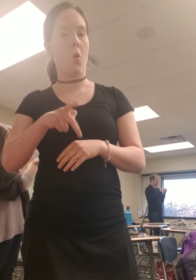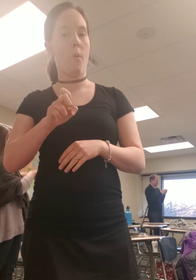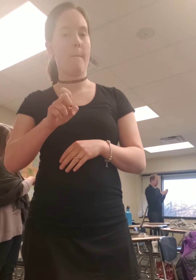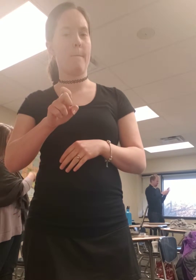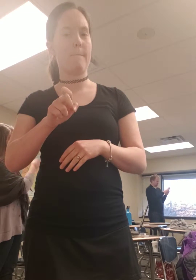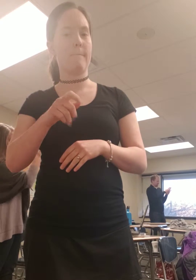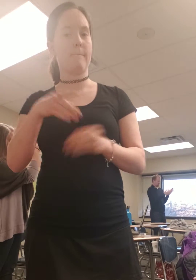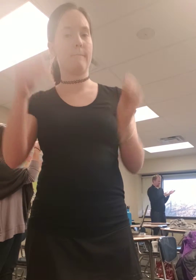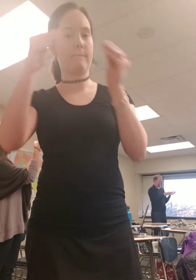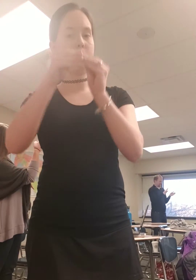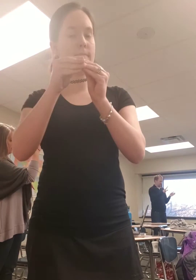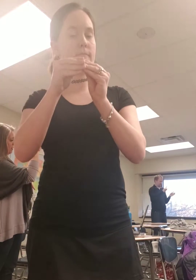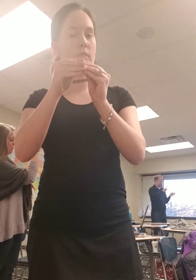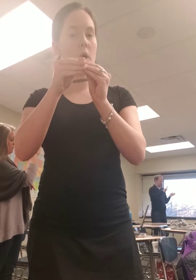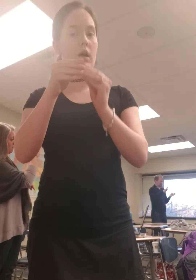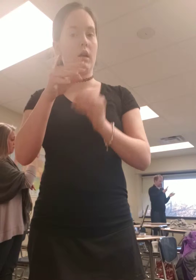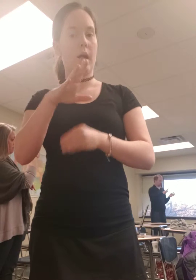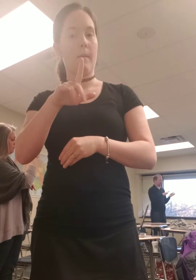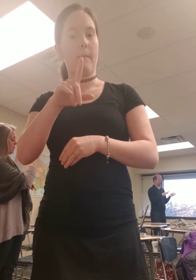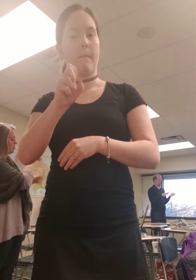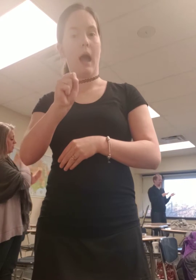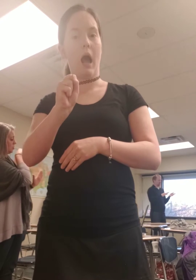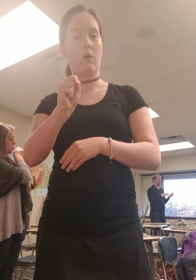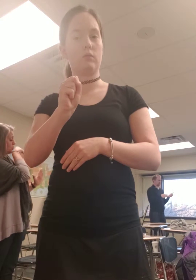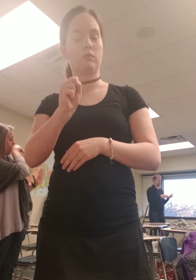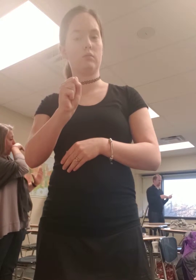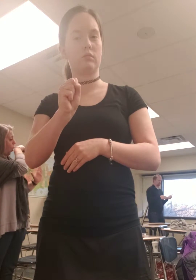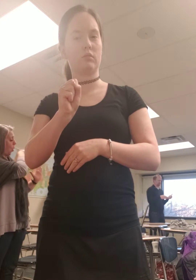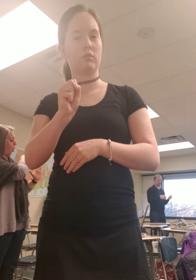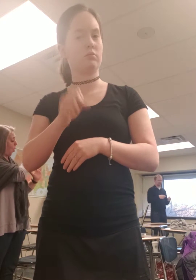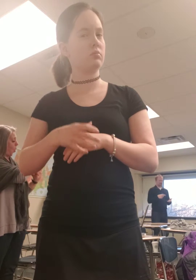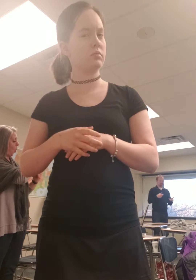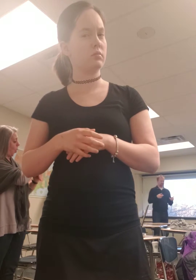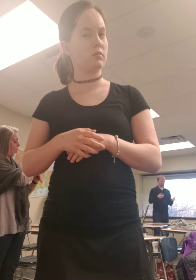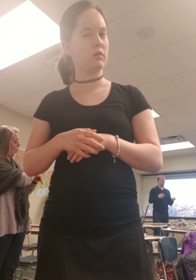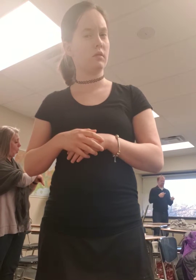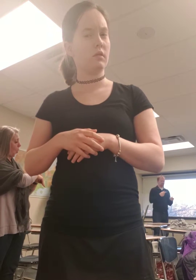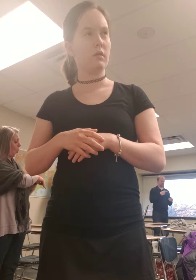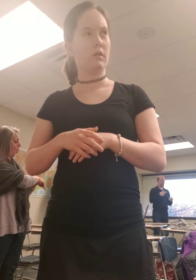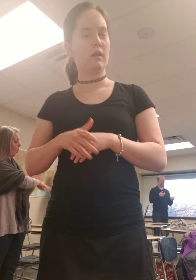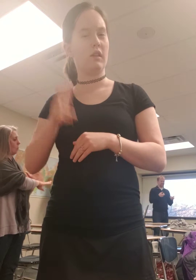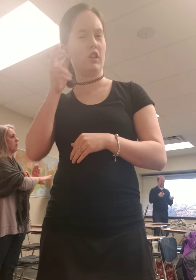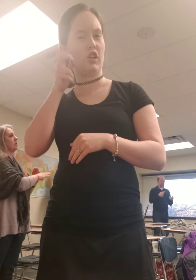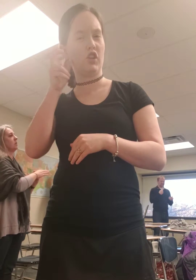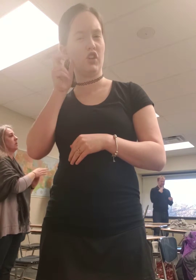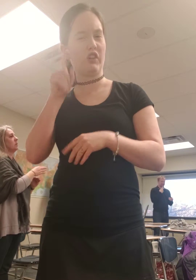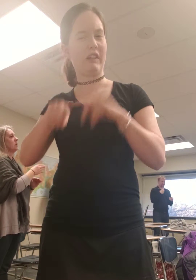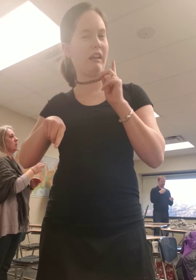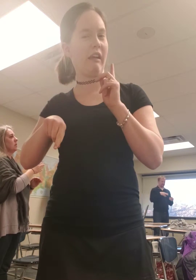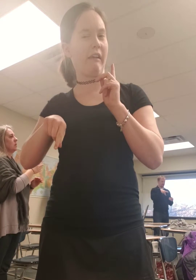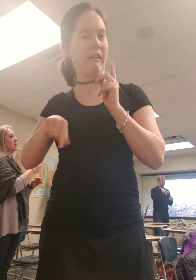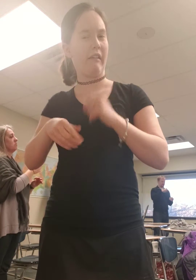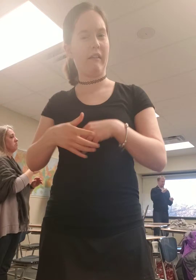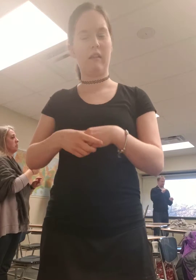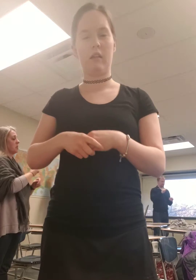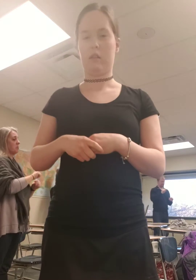Okay. Someone that said that the peas cost more. Tran, why did you say the peas